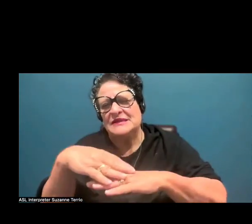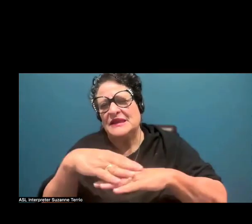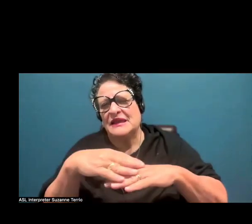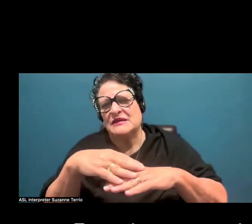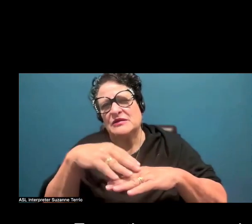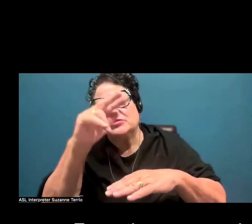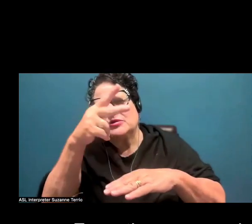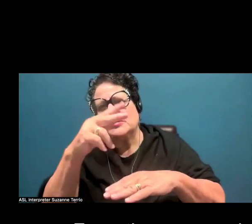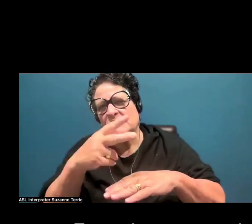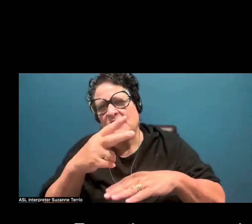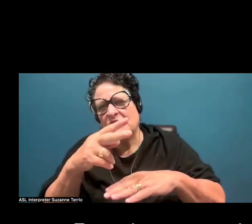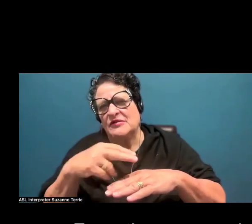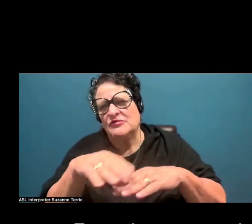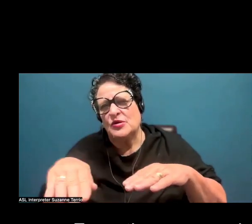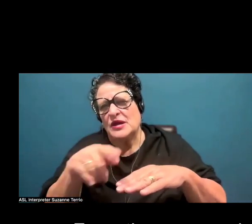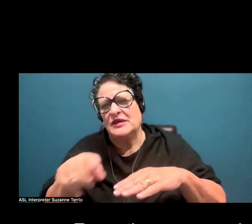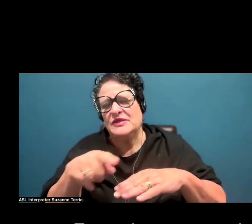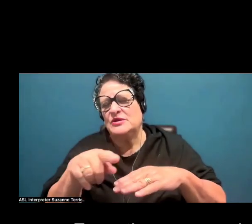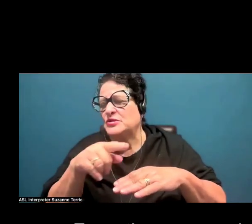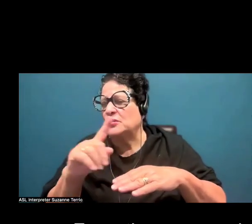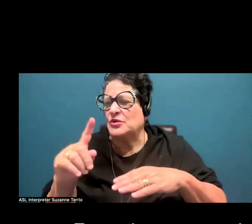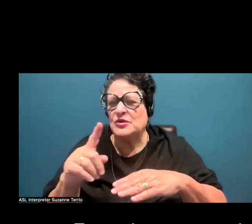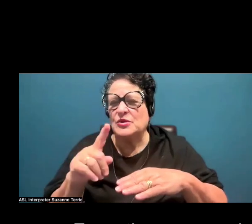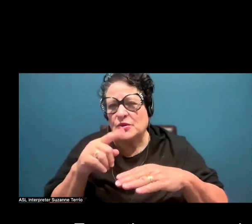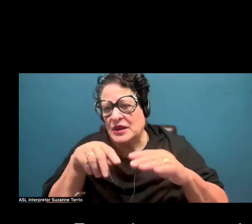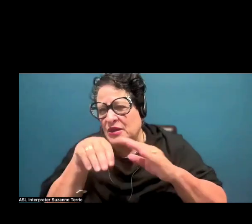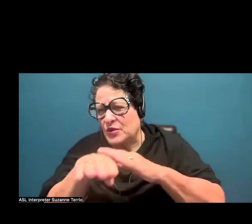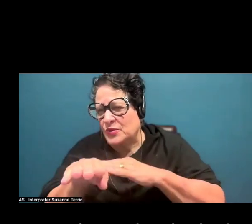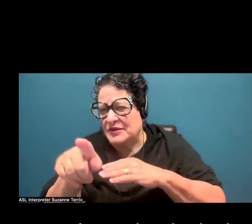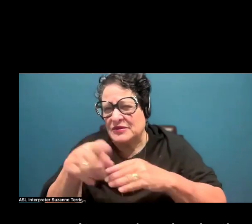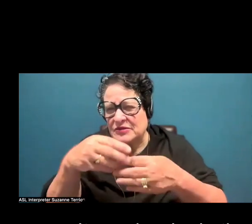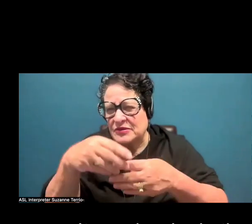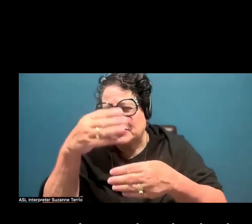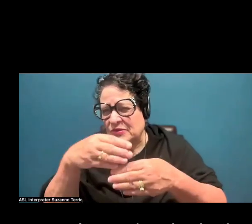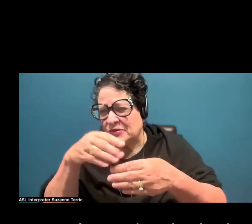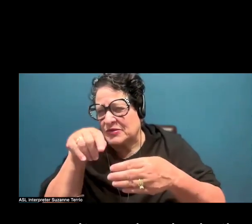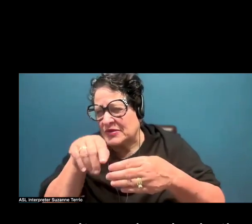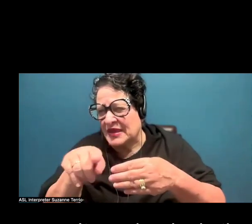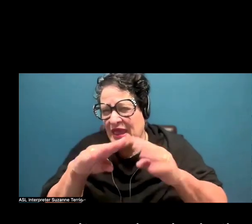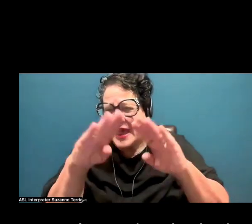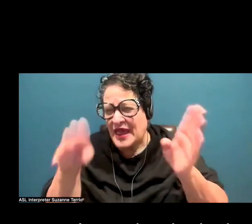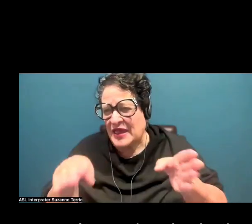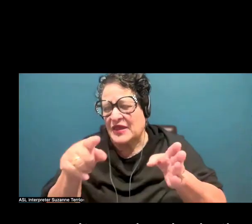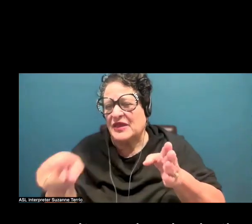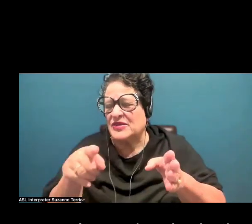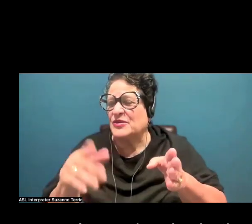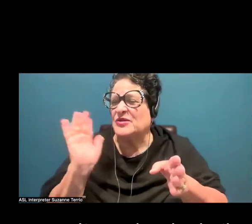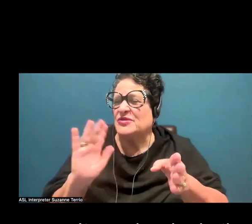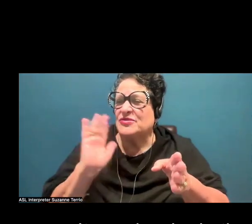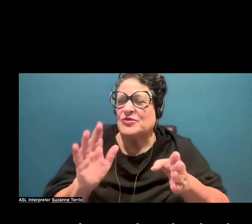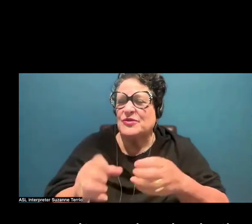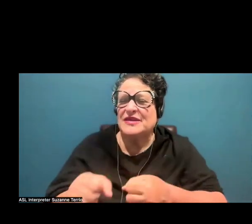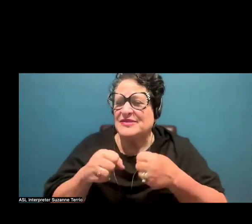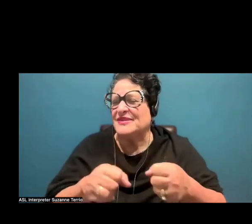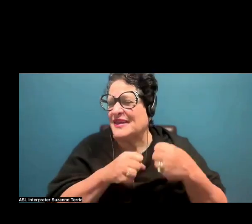second. From there, we swing over the edge and through the open window into the house. It was harder in the skirts and socks we used to wear, something